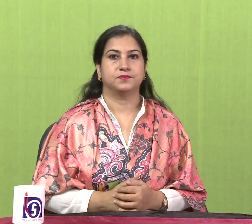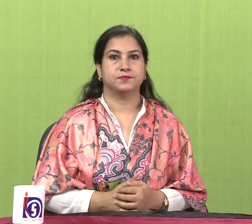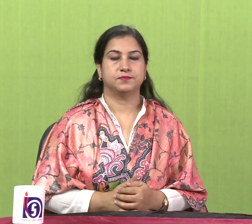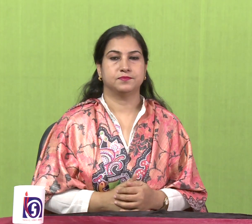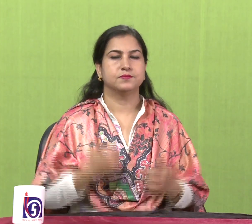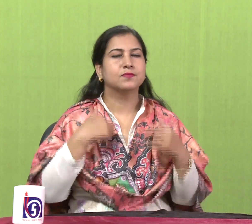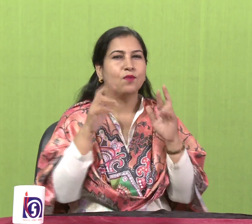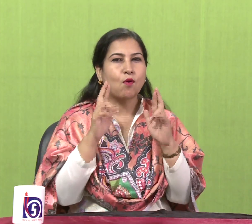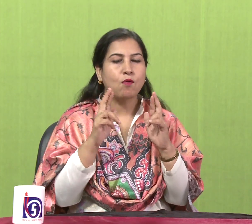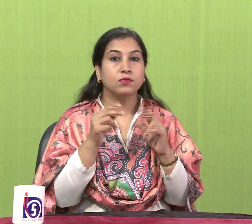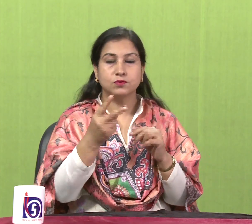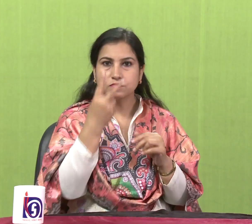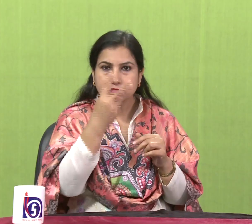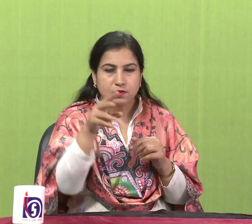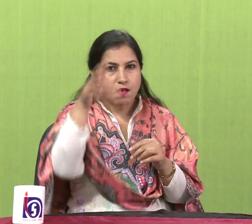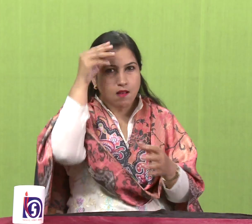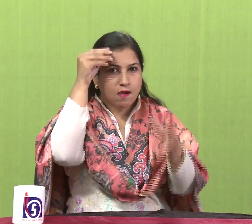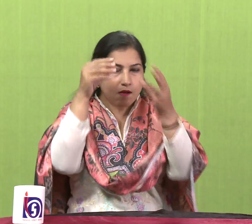I hope you liked watching this video.